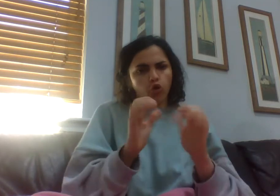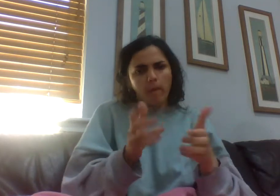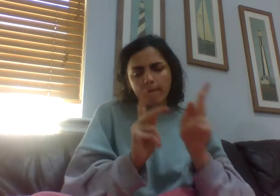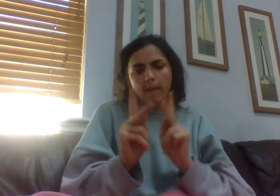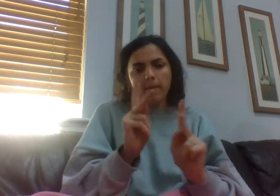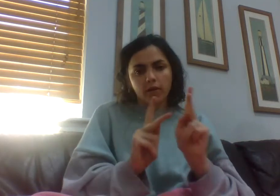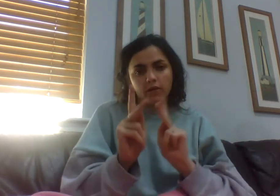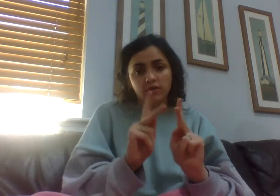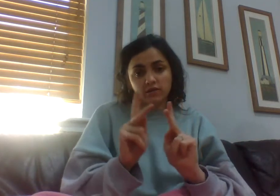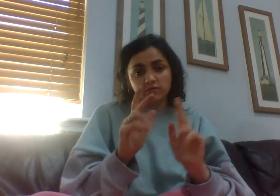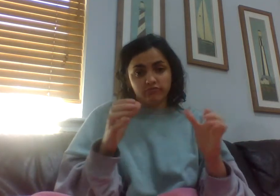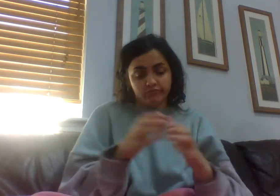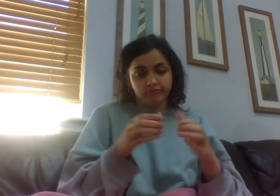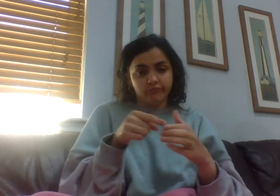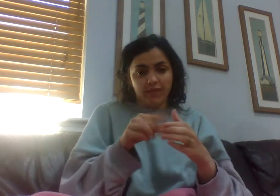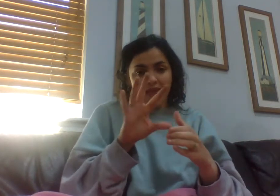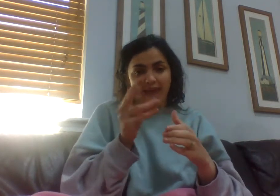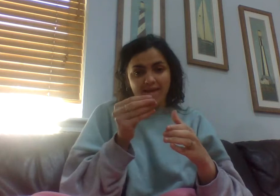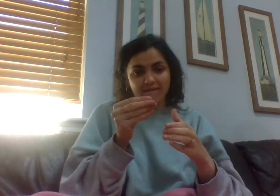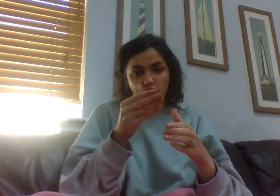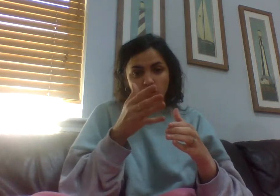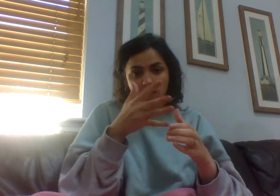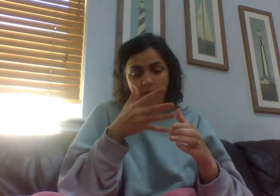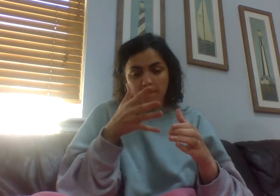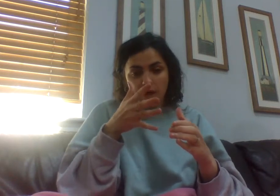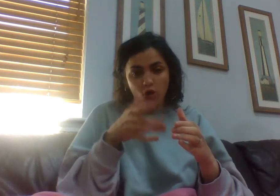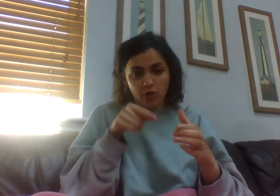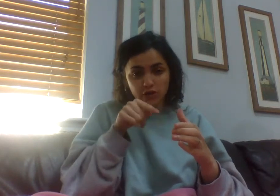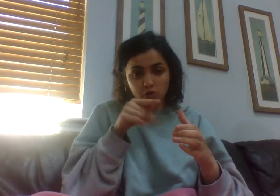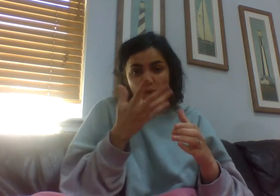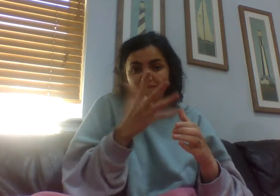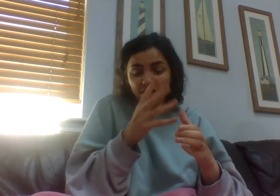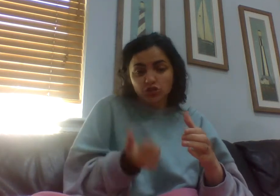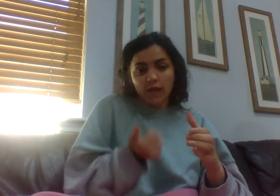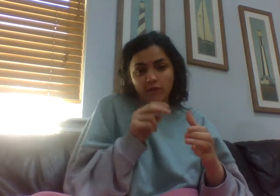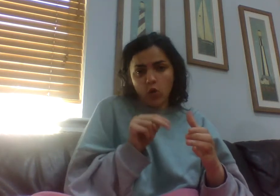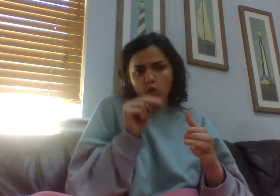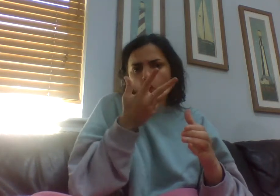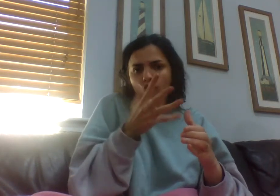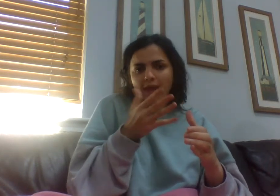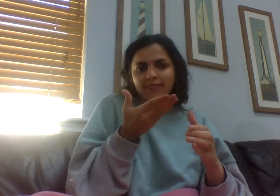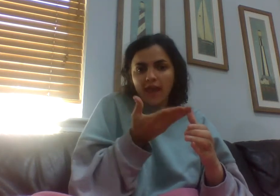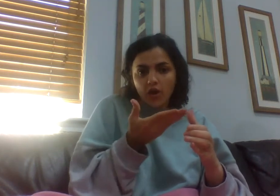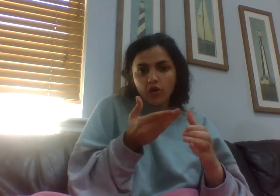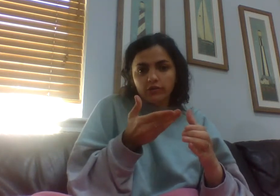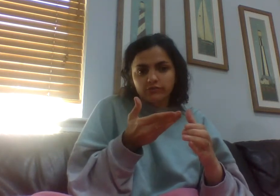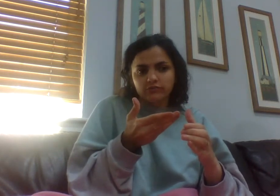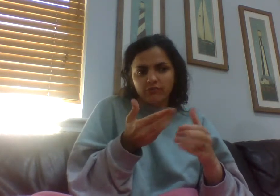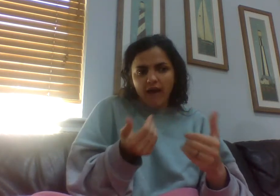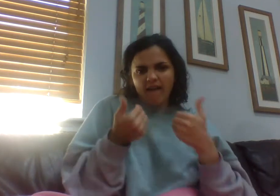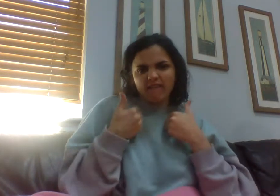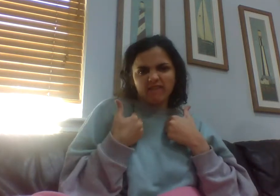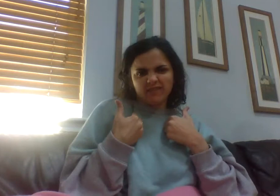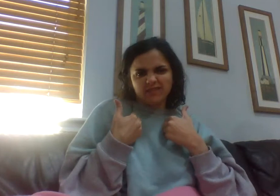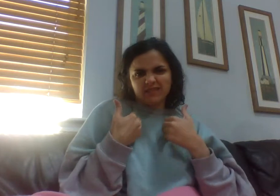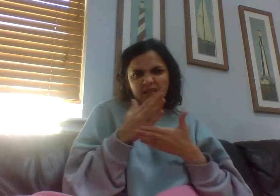of African Americans that already lived in these northern cities gained a certain prosperity. And so there's